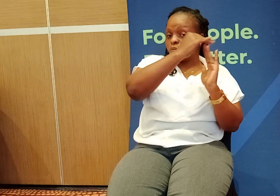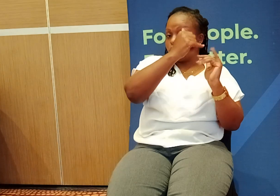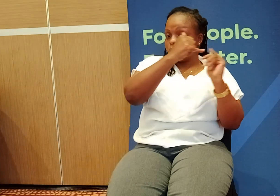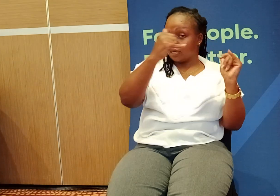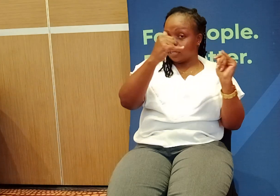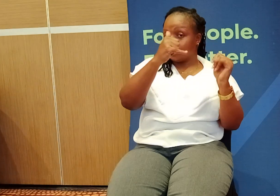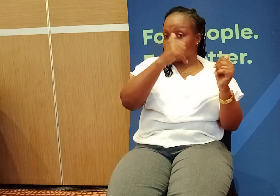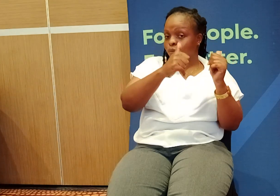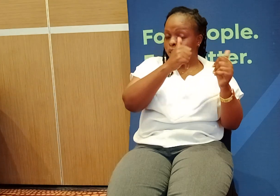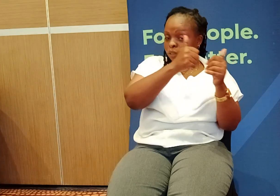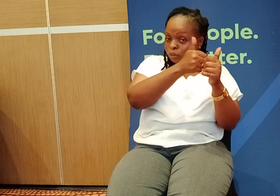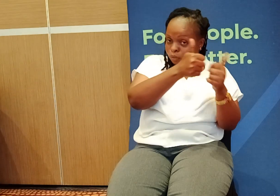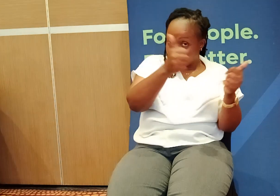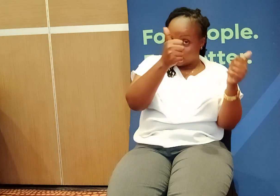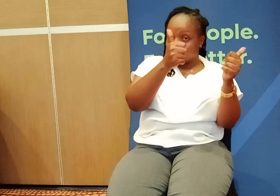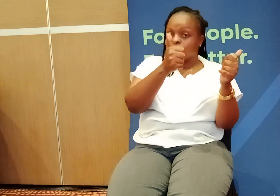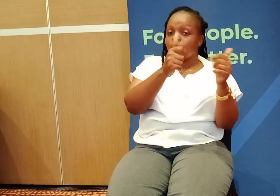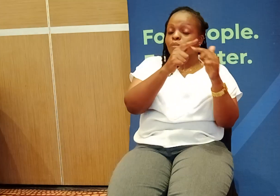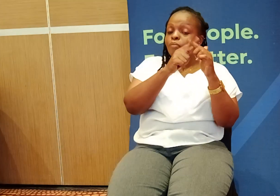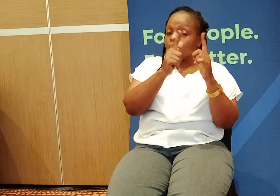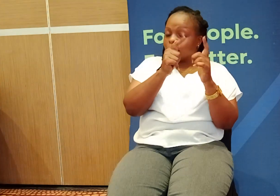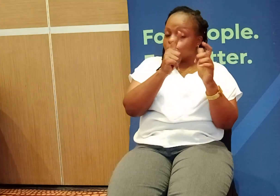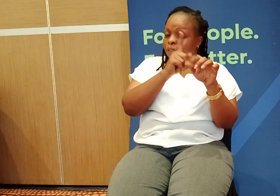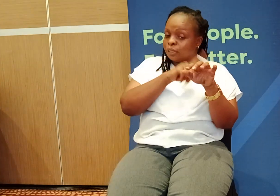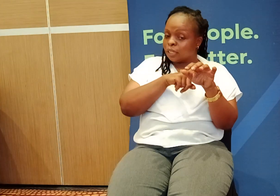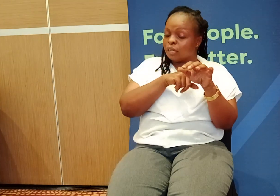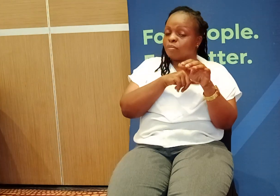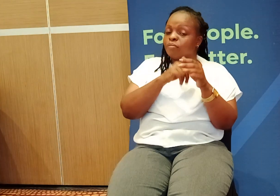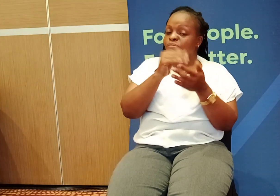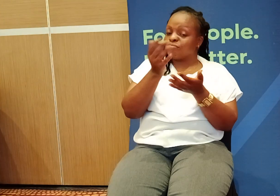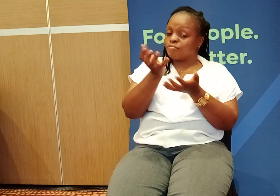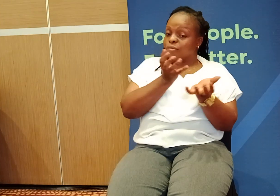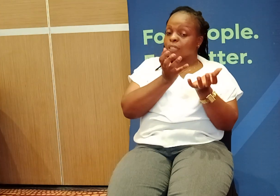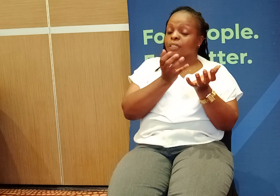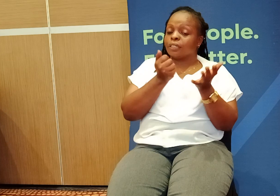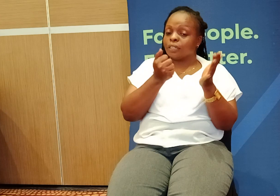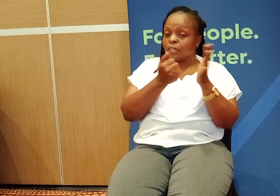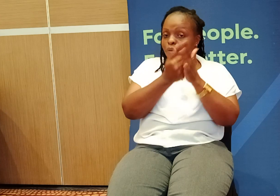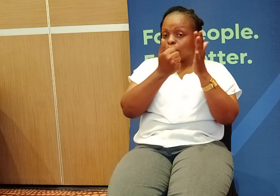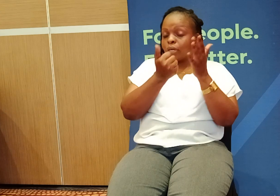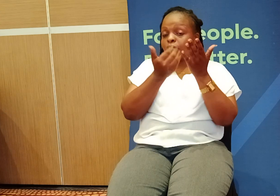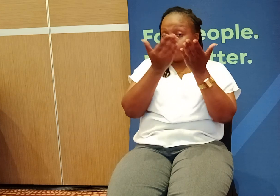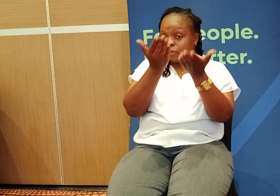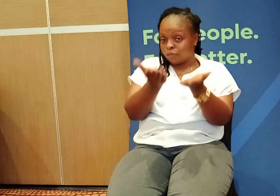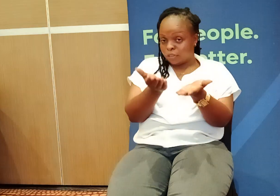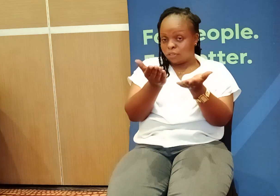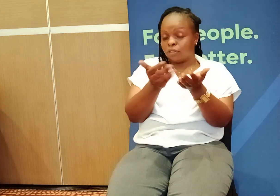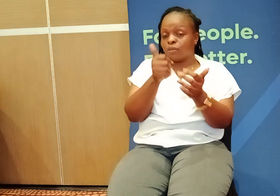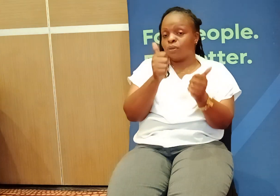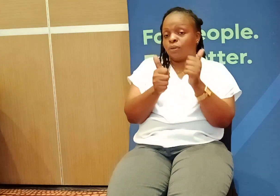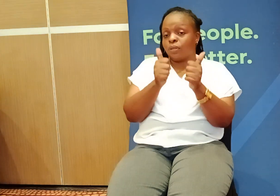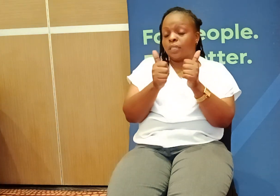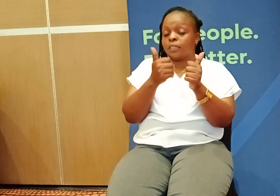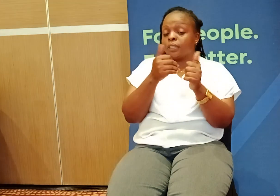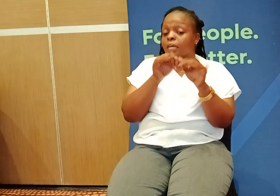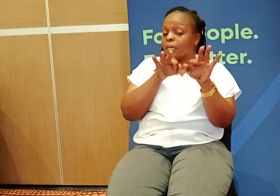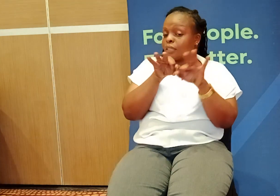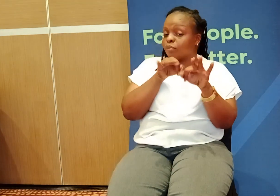quite well, robustly, but when now you bring in the impact of the provisions, which I explained earlier,